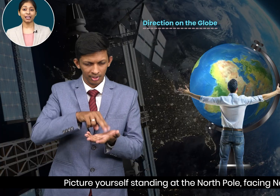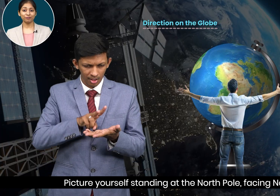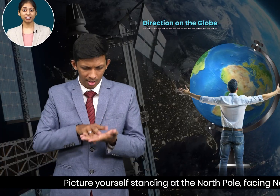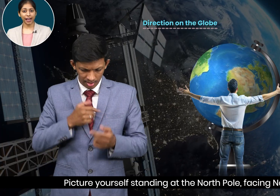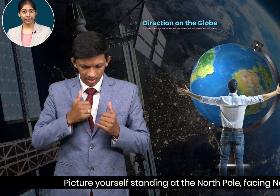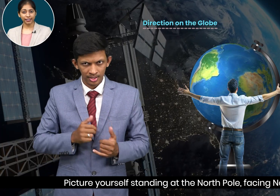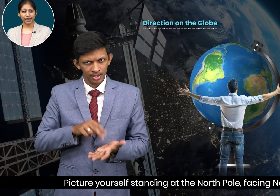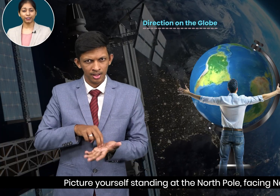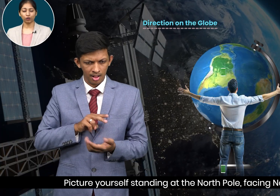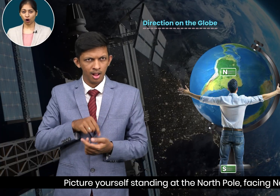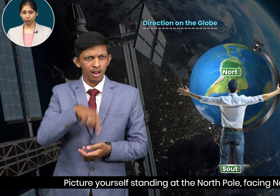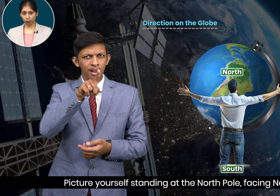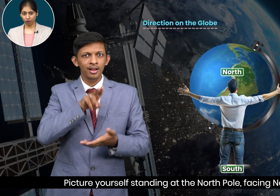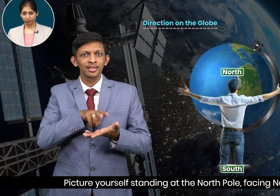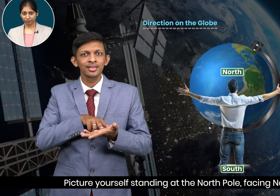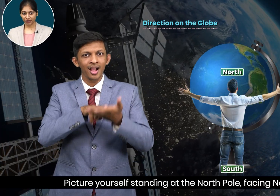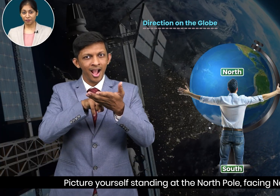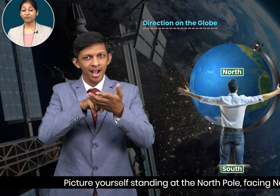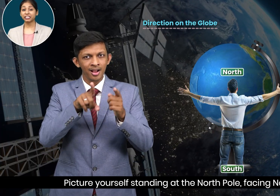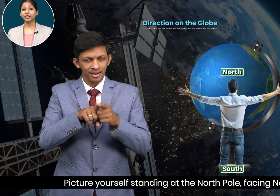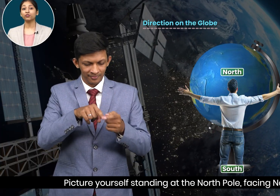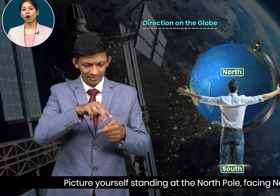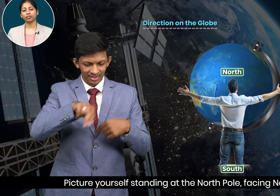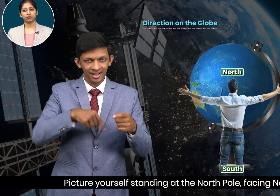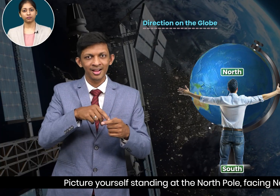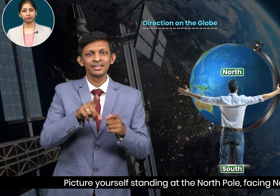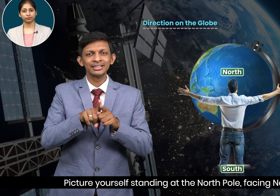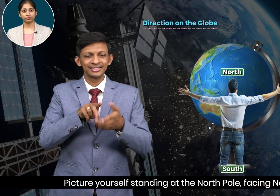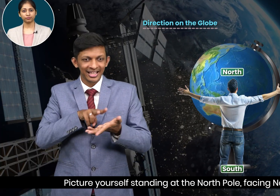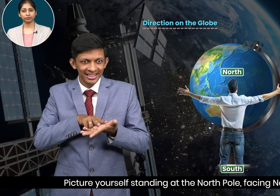Picture yourself standing at the North Pole, facing north.